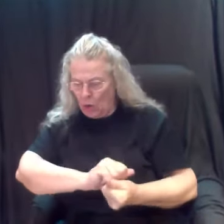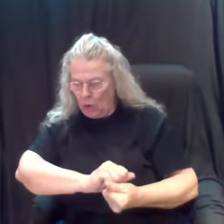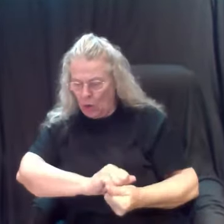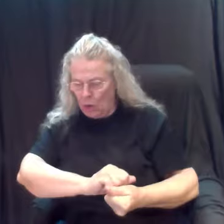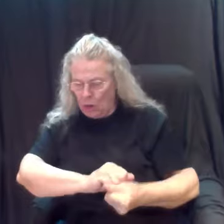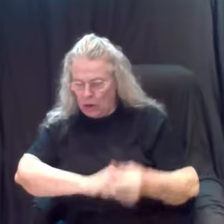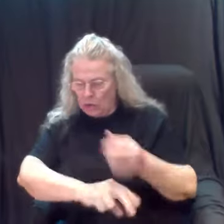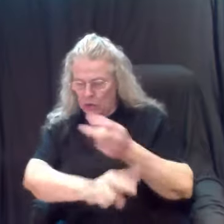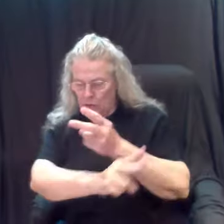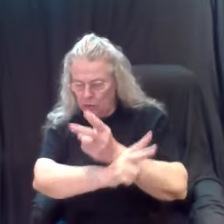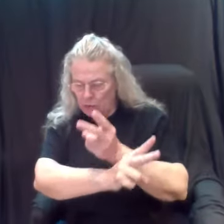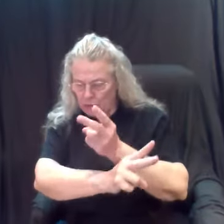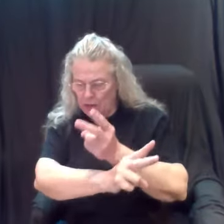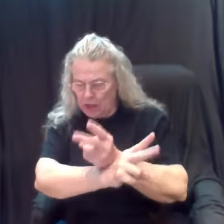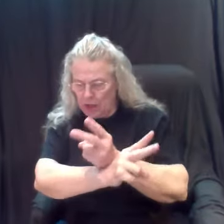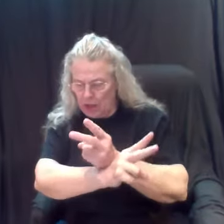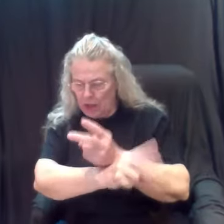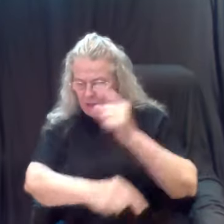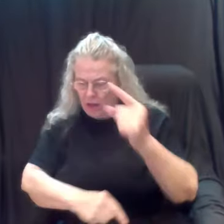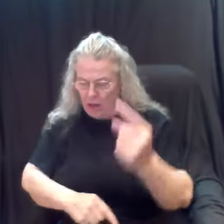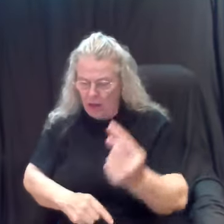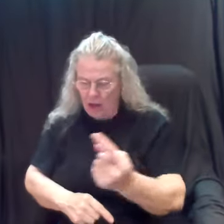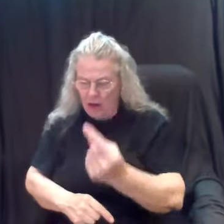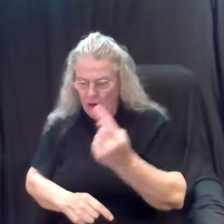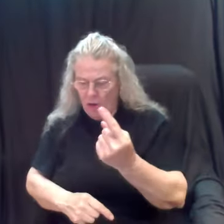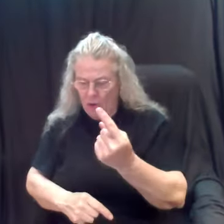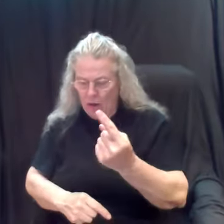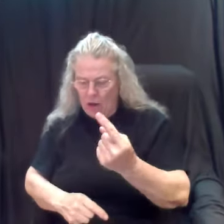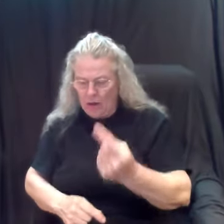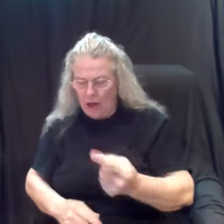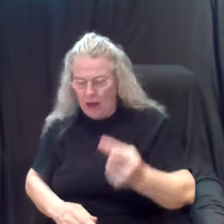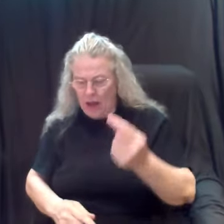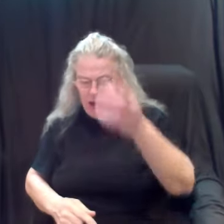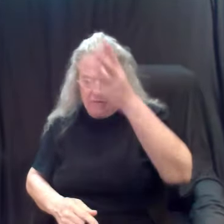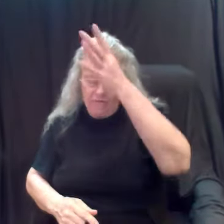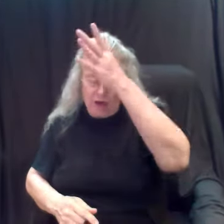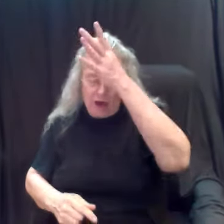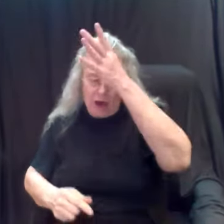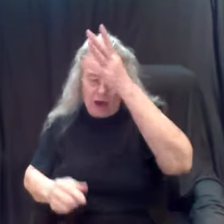woe, to tend the lone and fatherless,